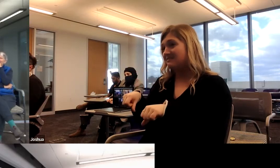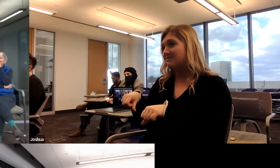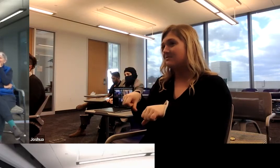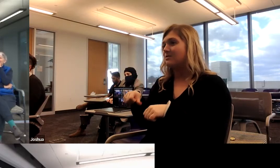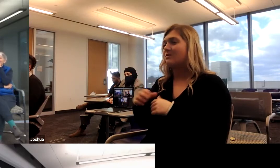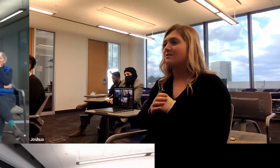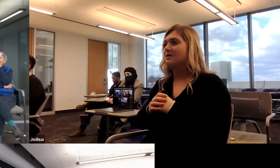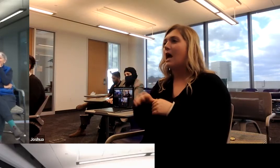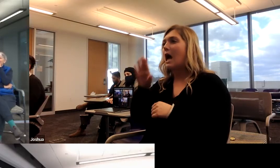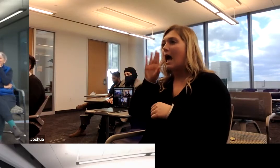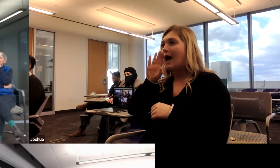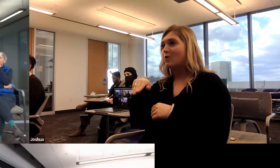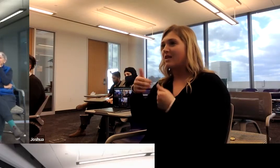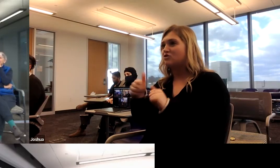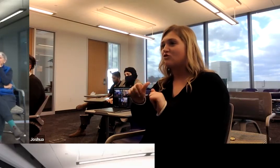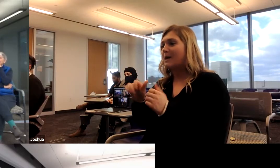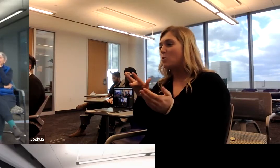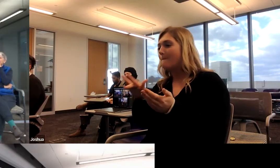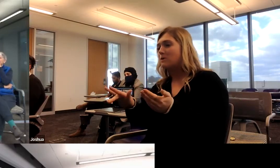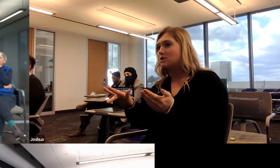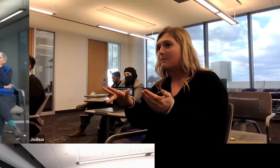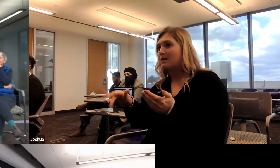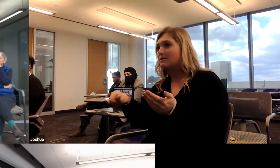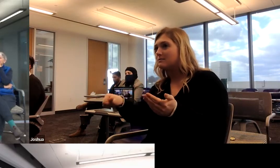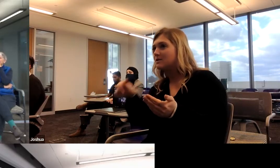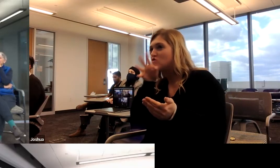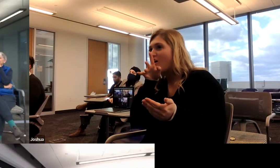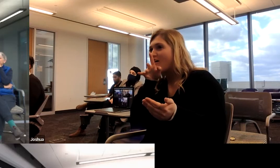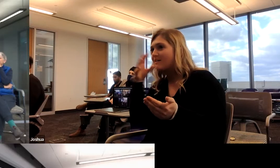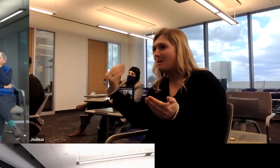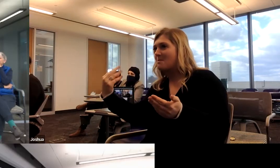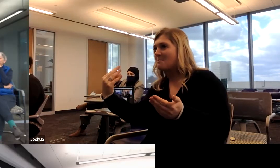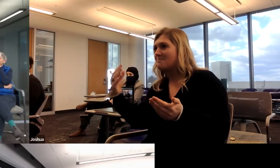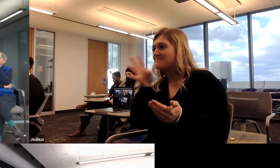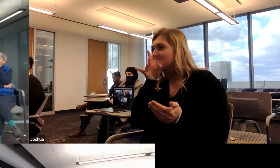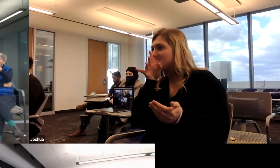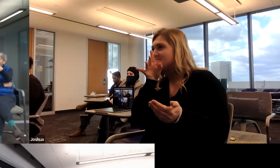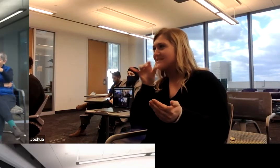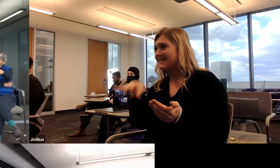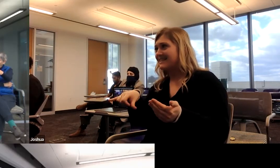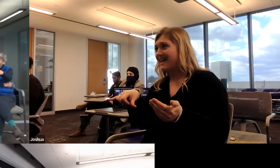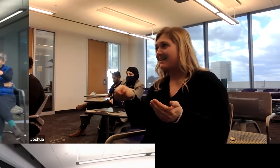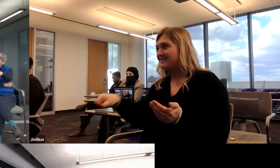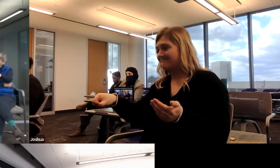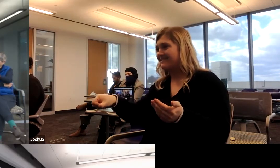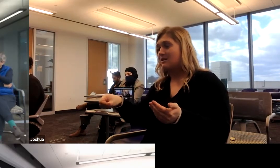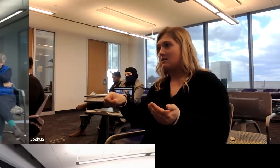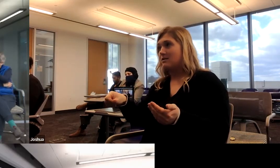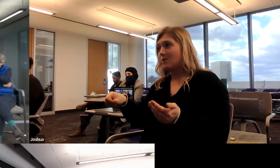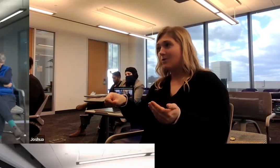I know trying to push the button and talk to somebody through that little speakerphone in the elevator